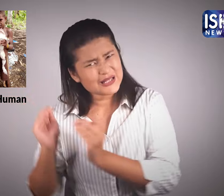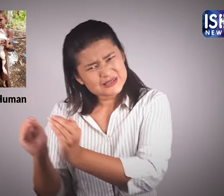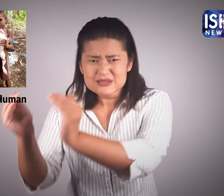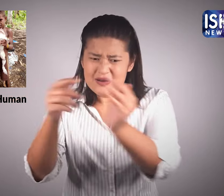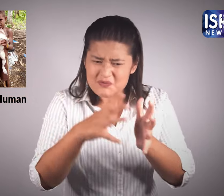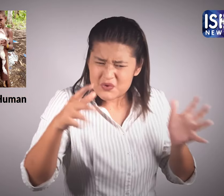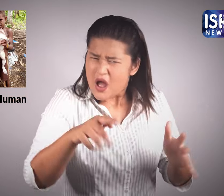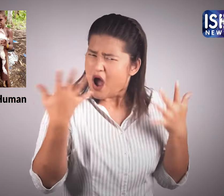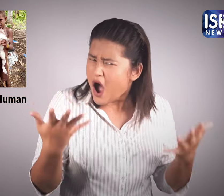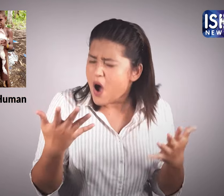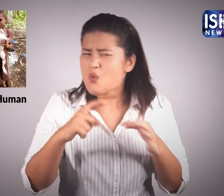the giant frog.